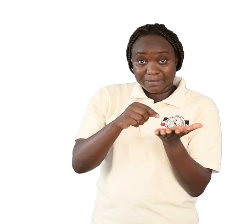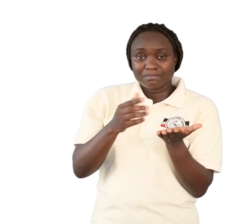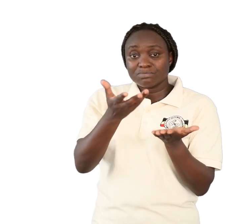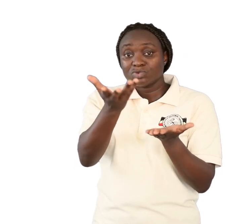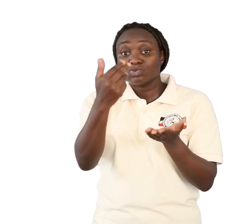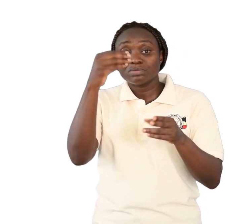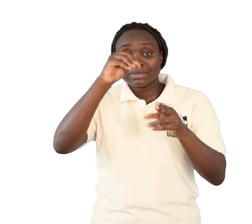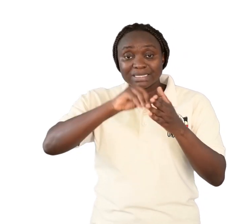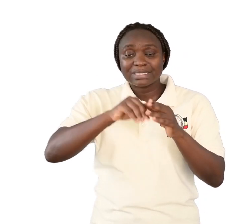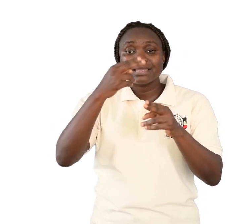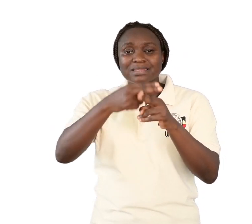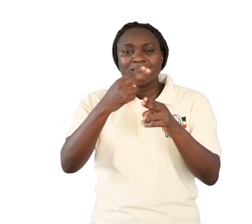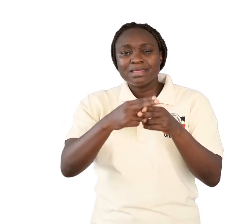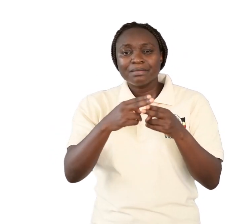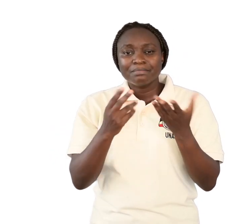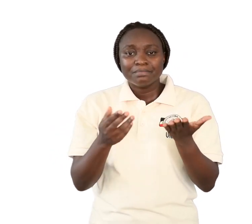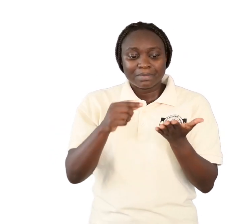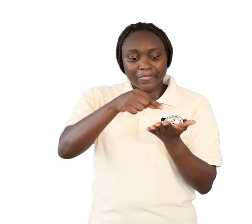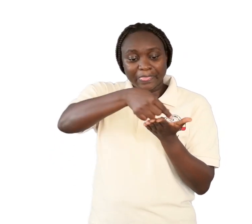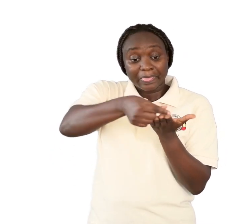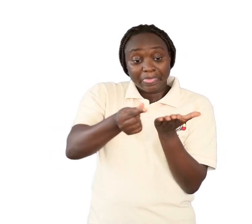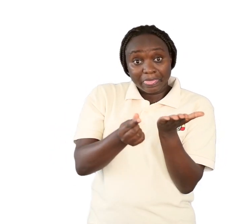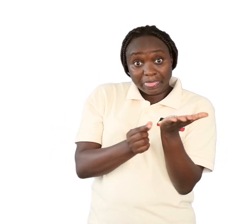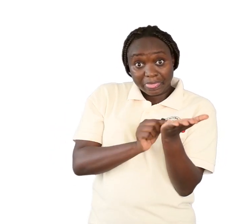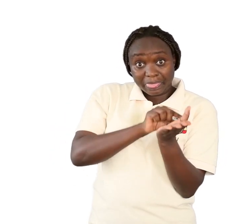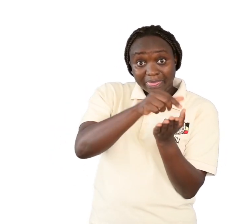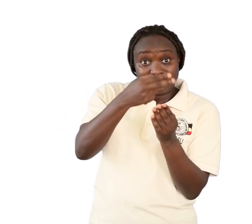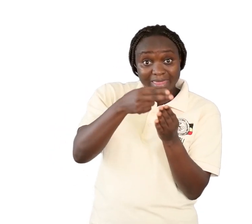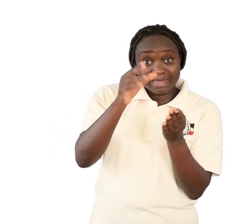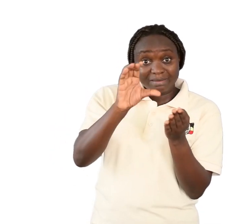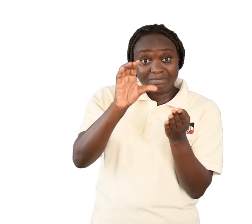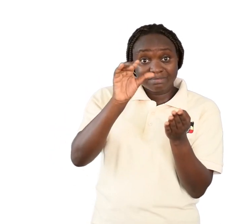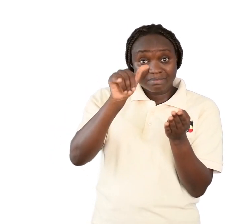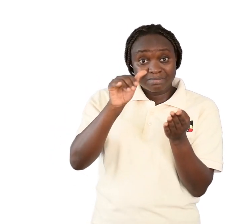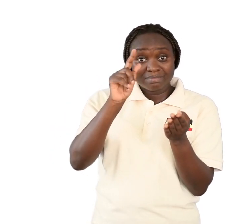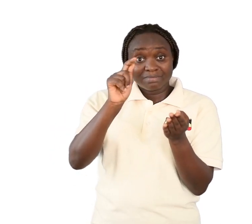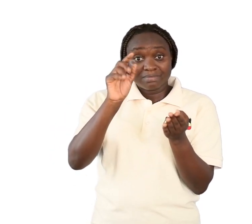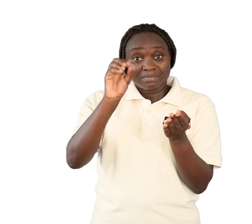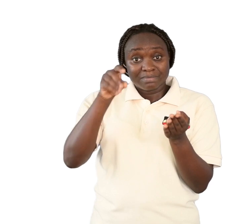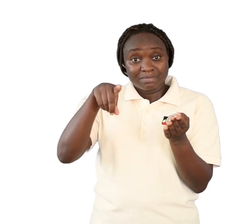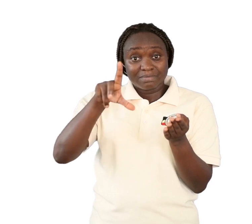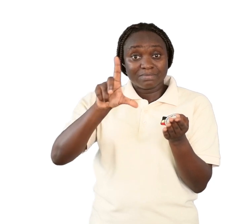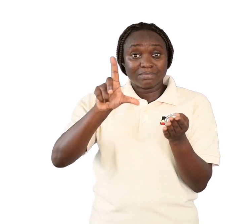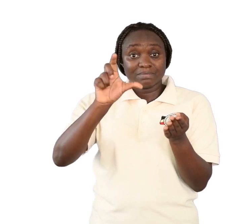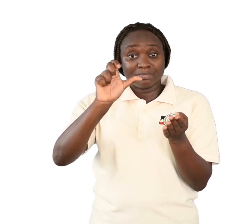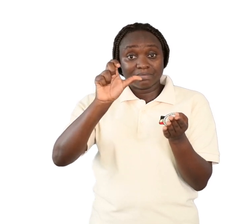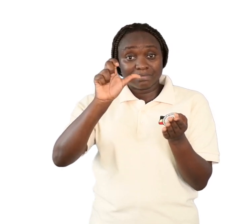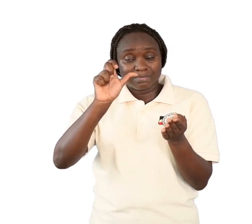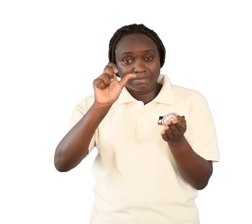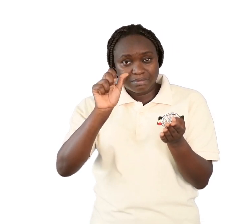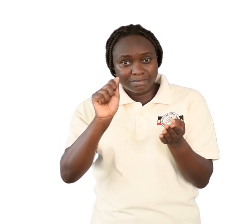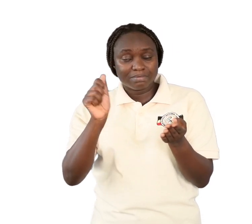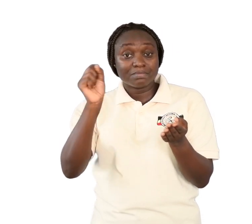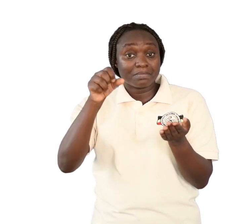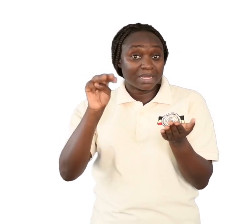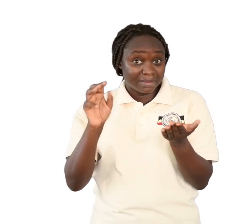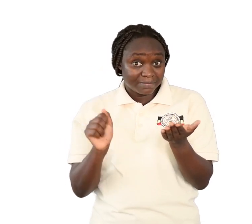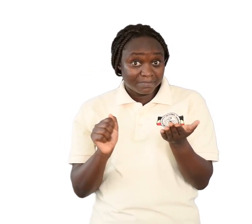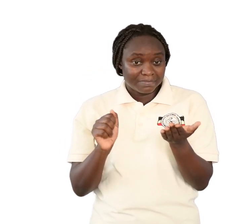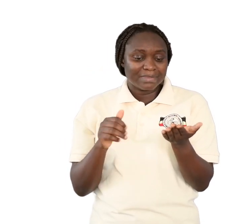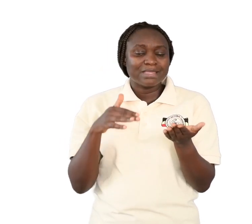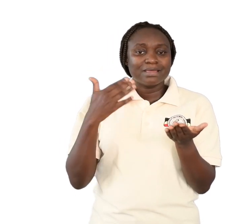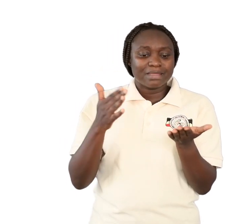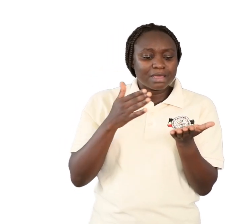is the cytoplasm. The other part, the outer part, the thin outer part,